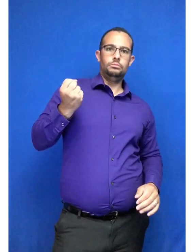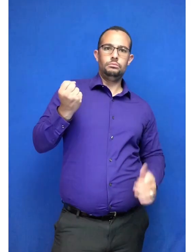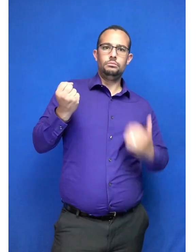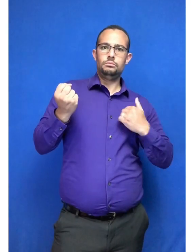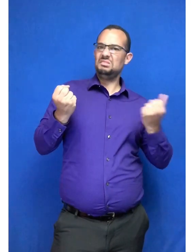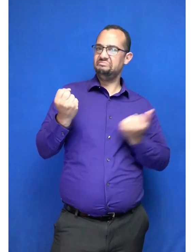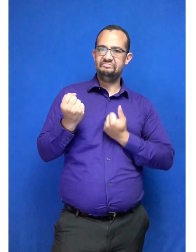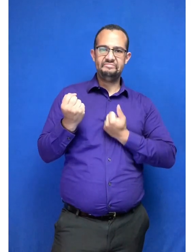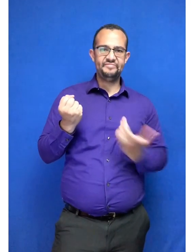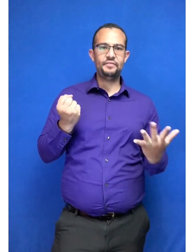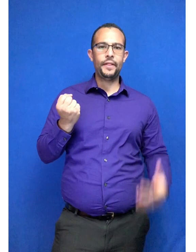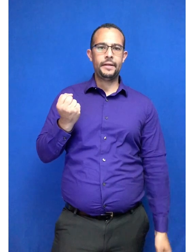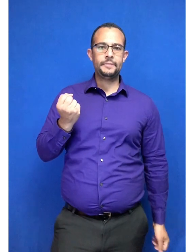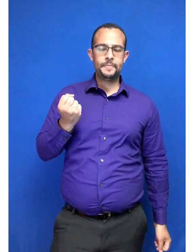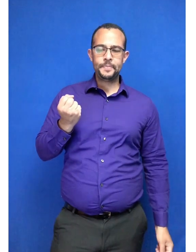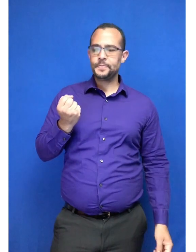you need.